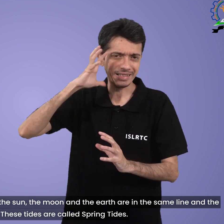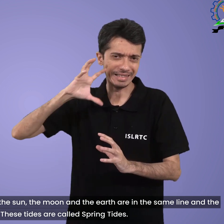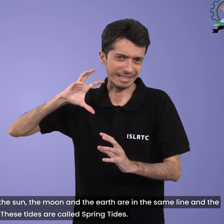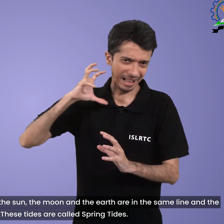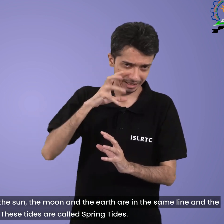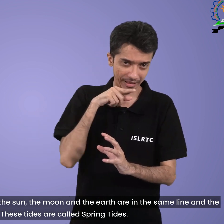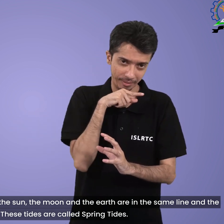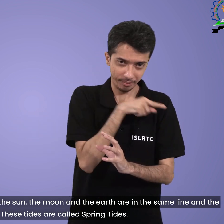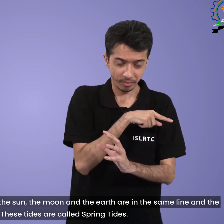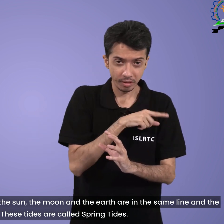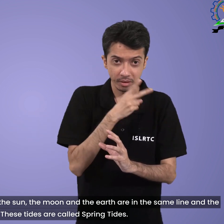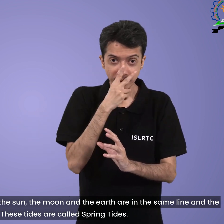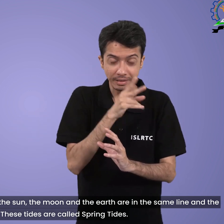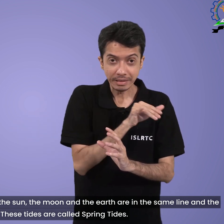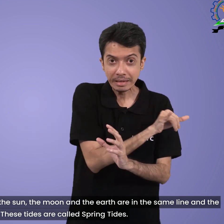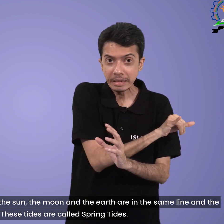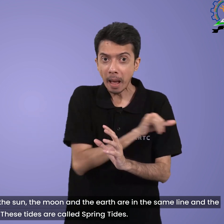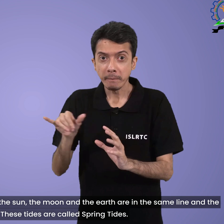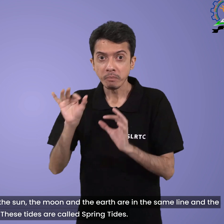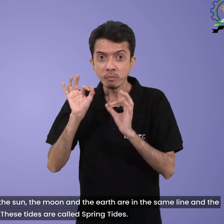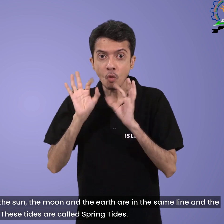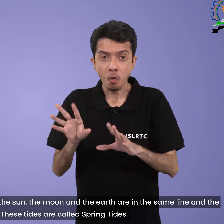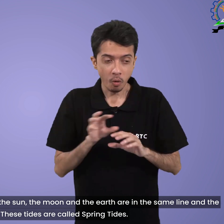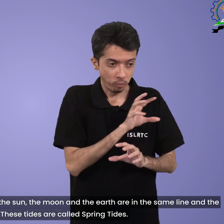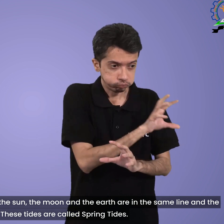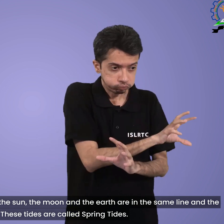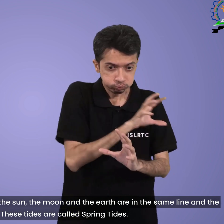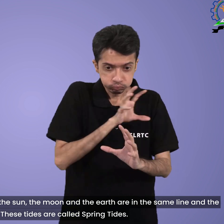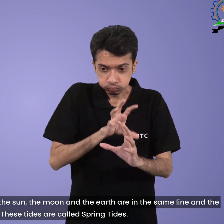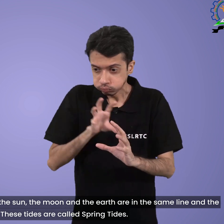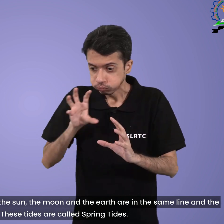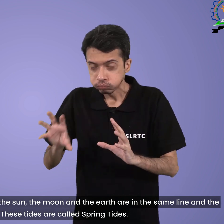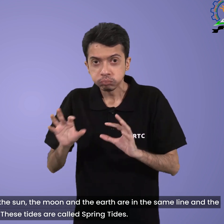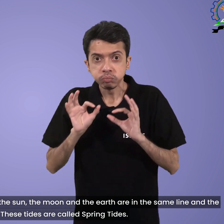highest. These tides are called spring tides.